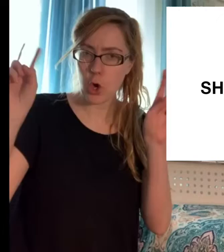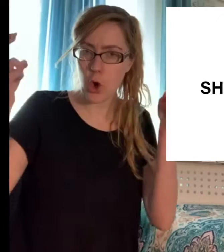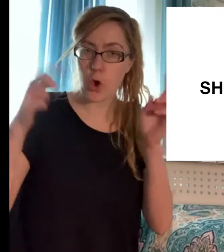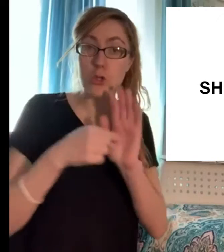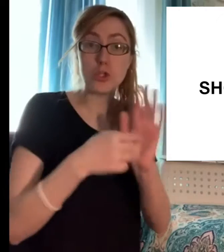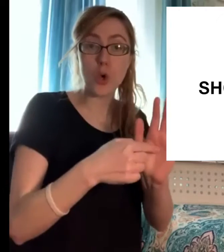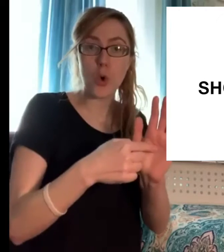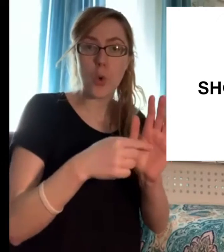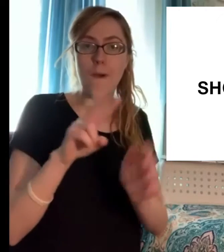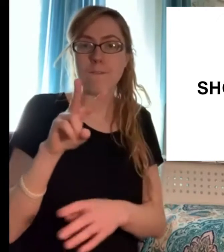telling.